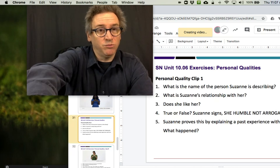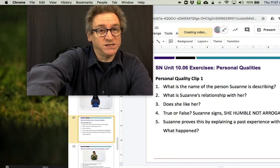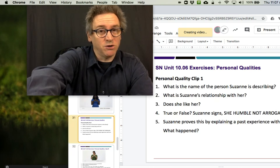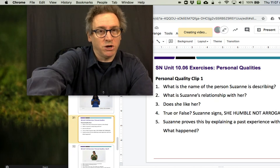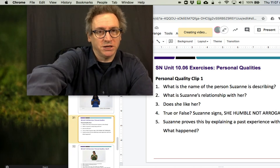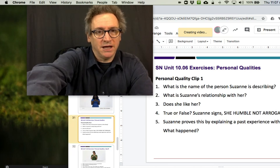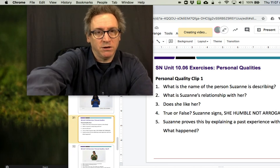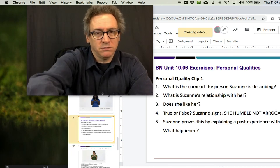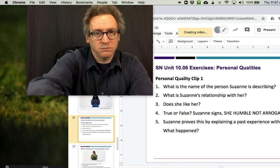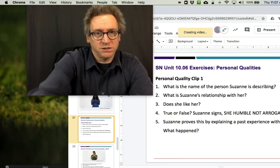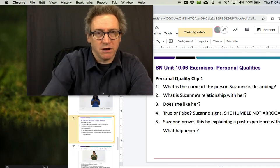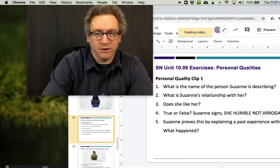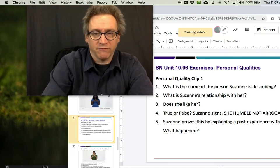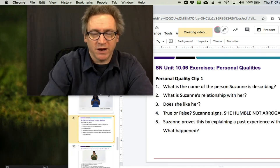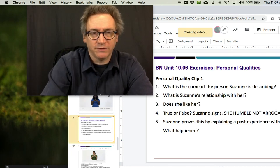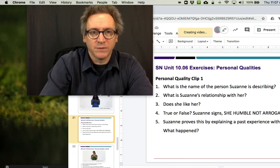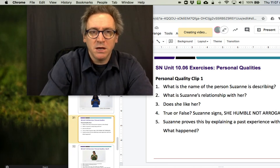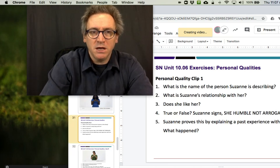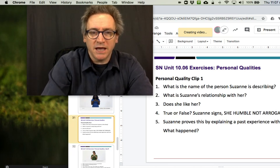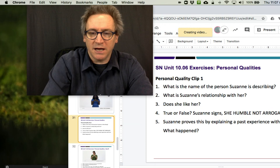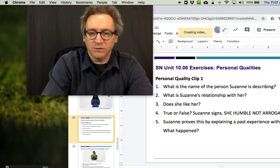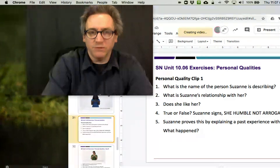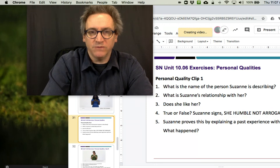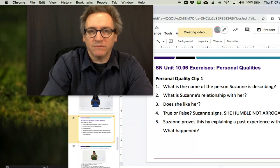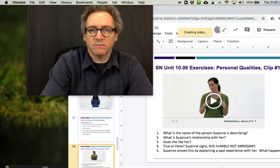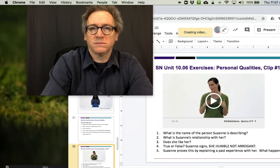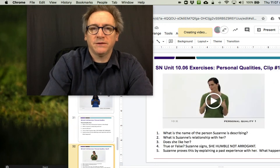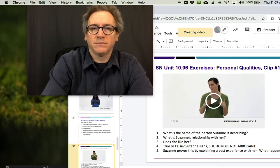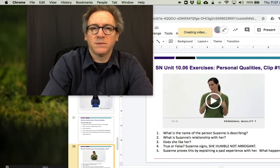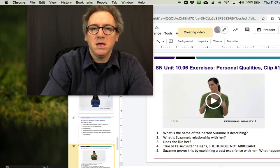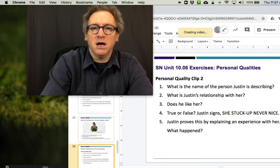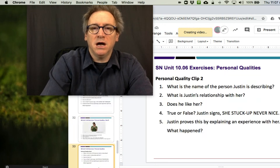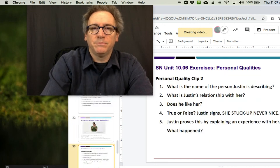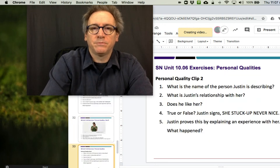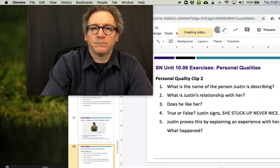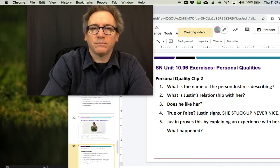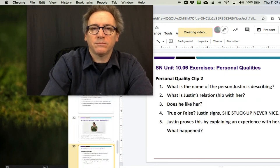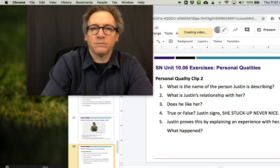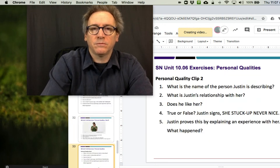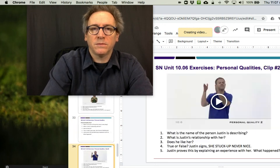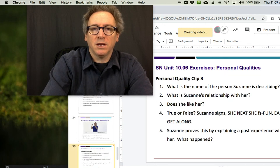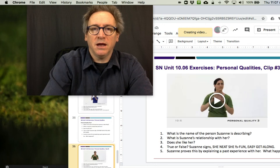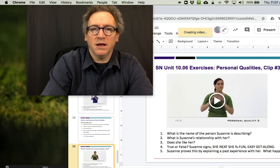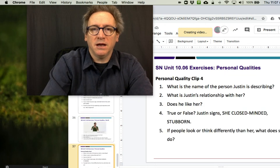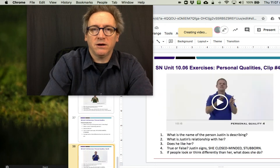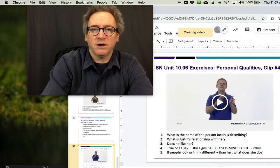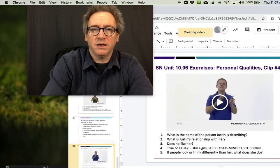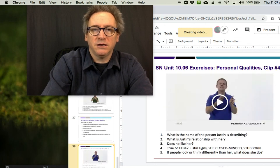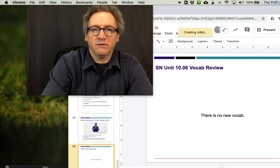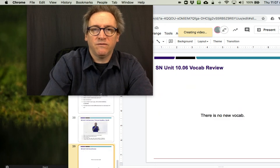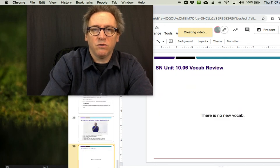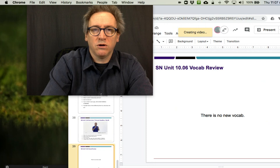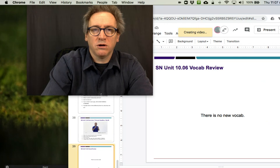this. We started watching that one, describing her friend. Yeah, I should move. And there